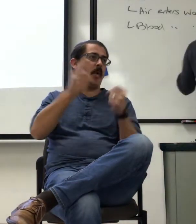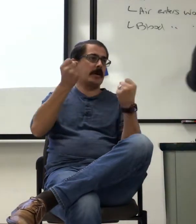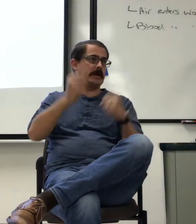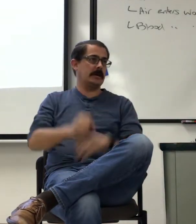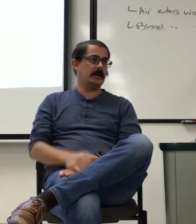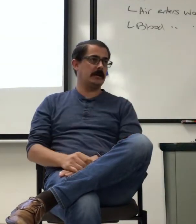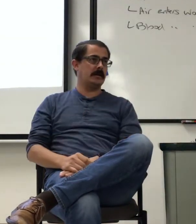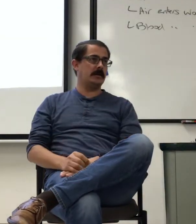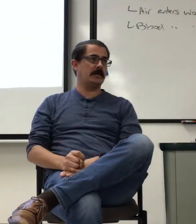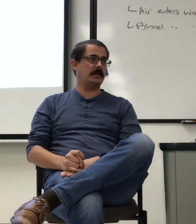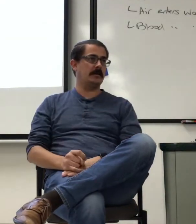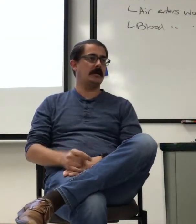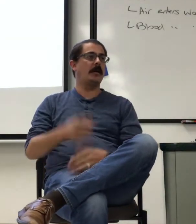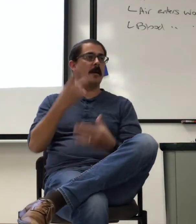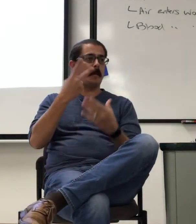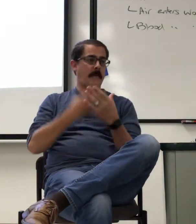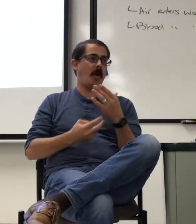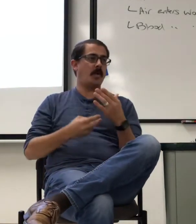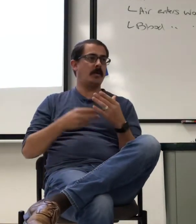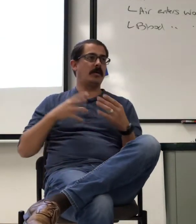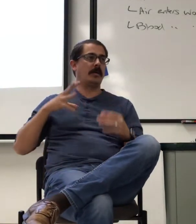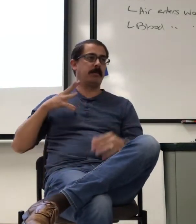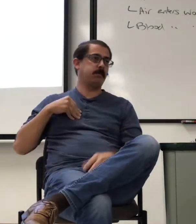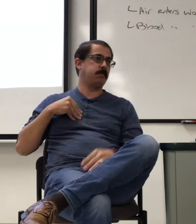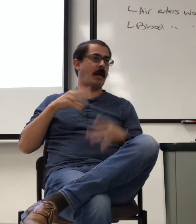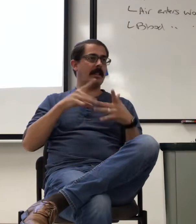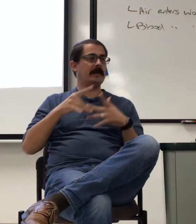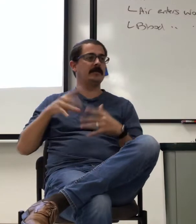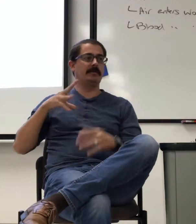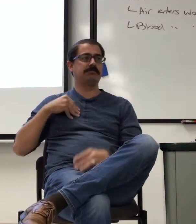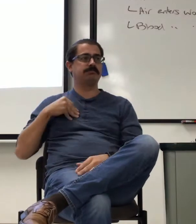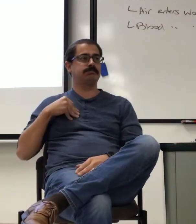Both of these lead to collapsed lung.